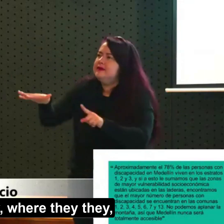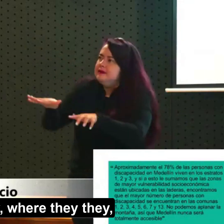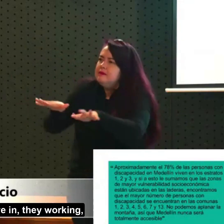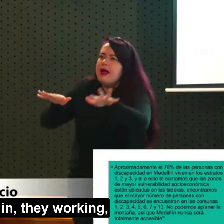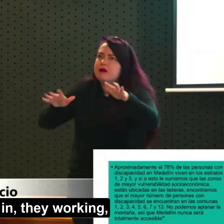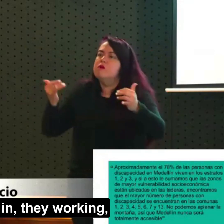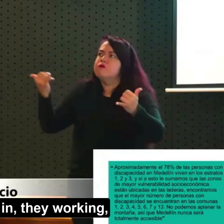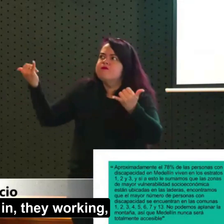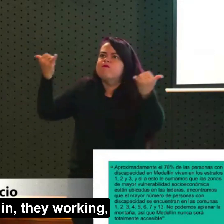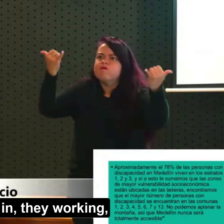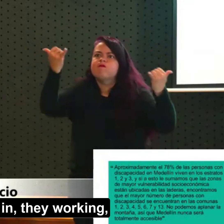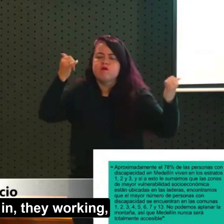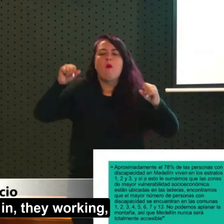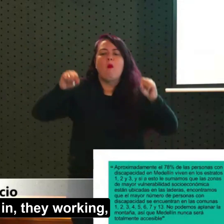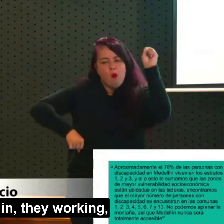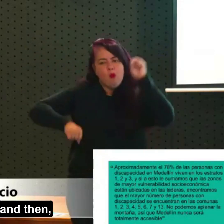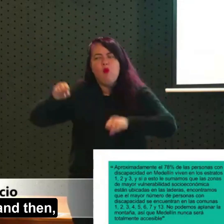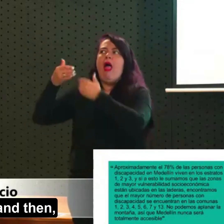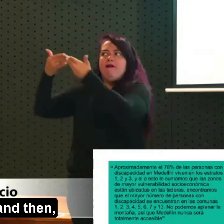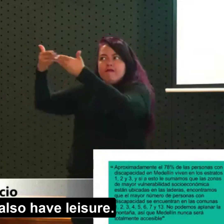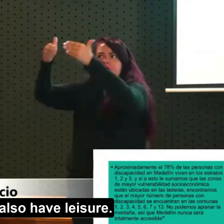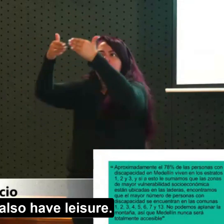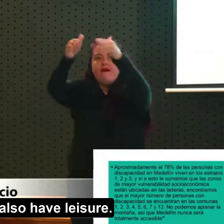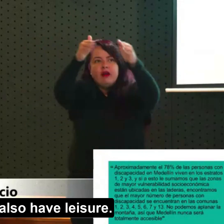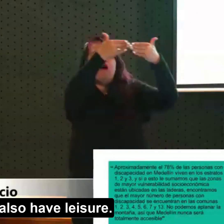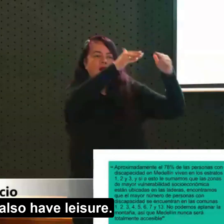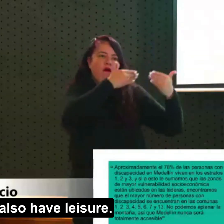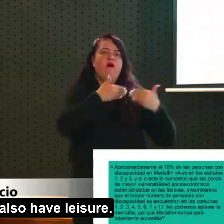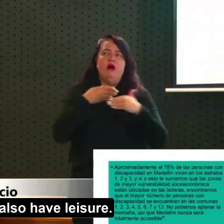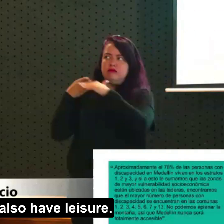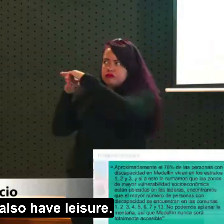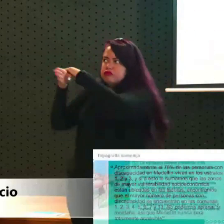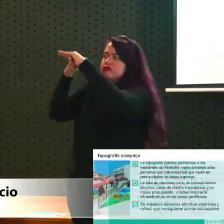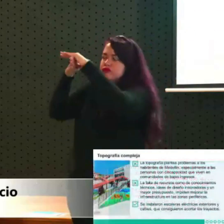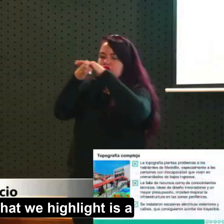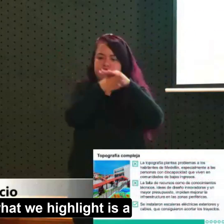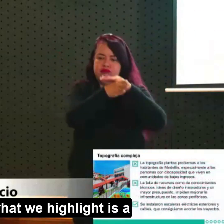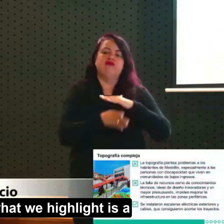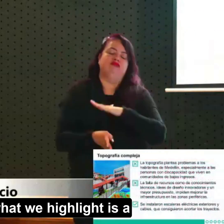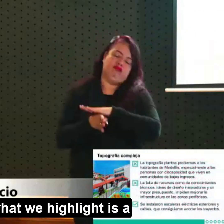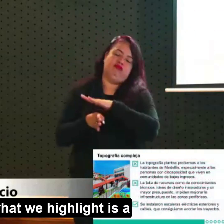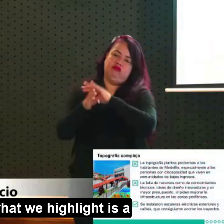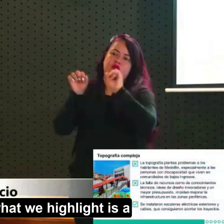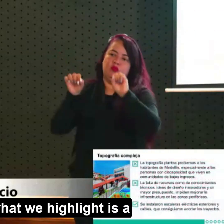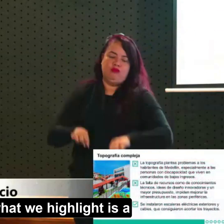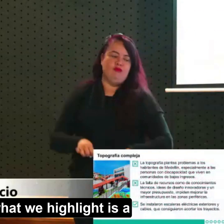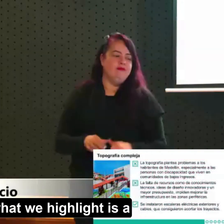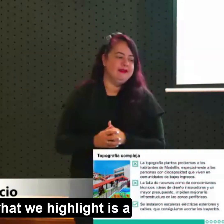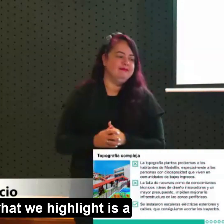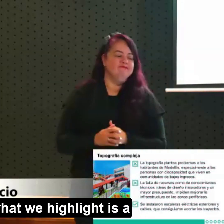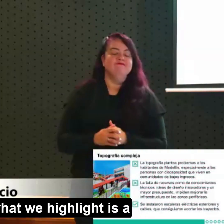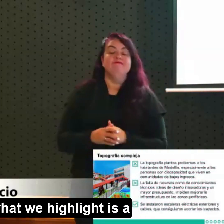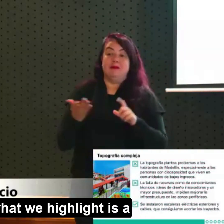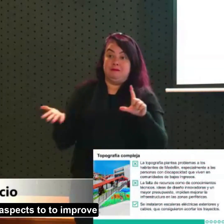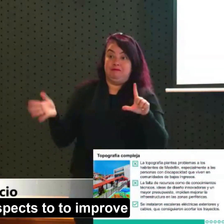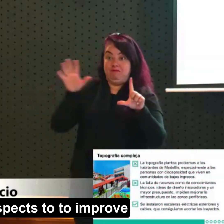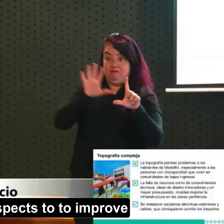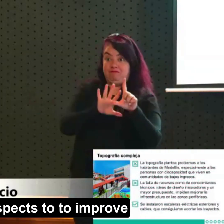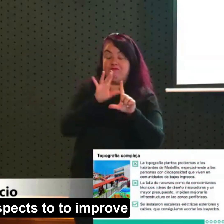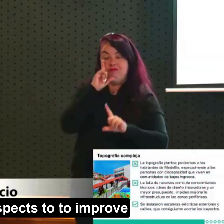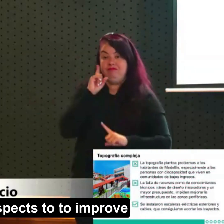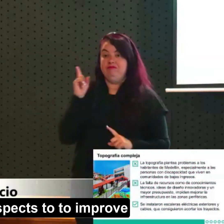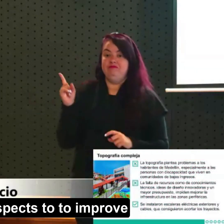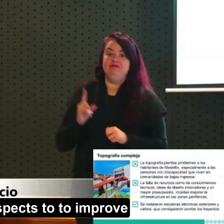where they live and they work and they also have leisure. And here what we highlight is a couple